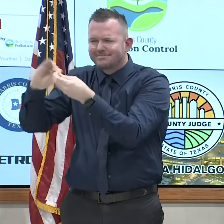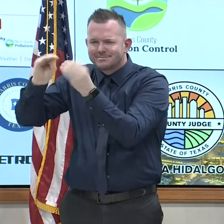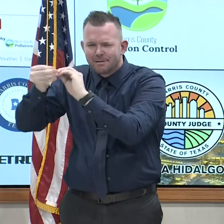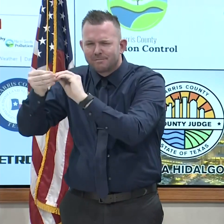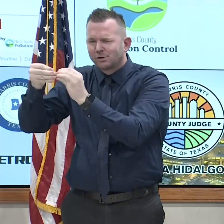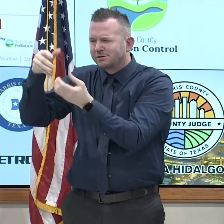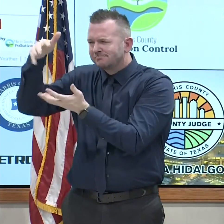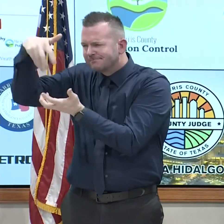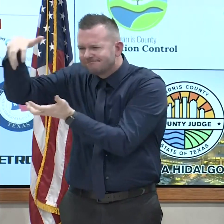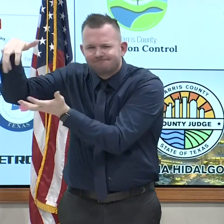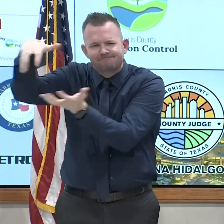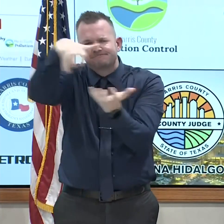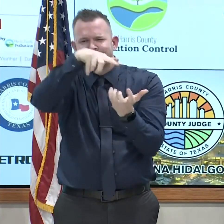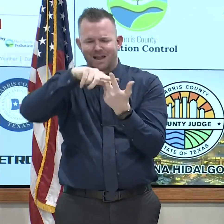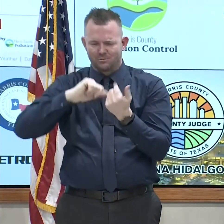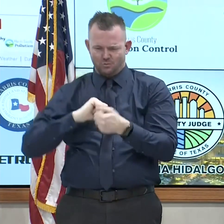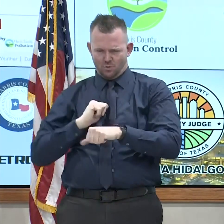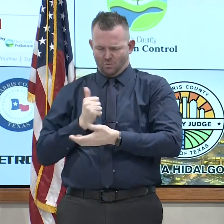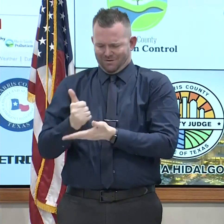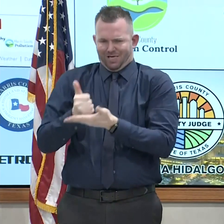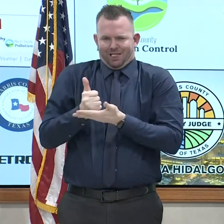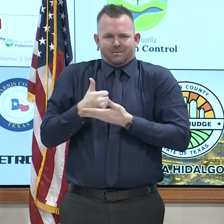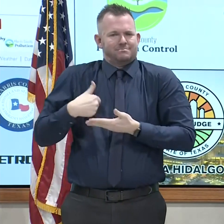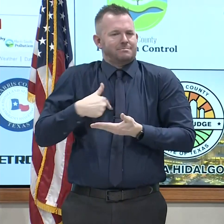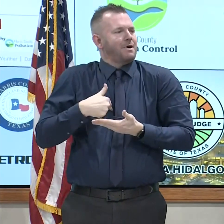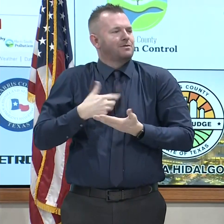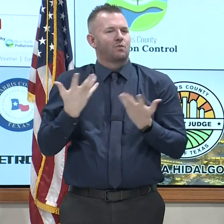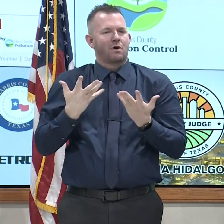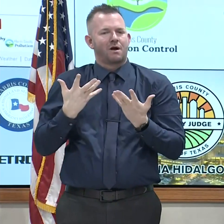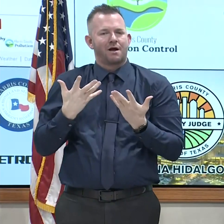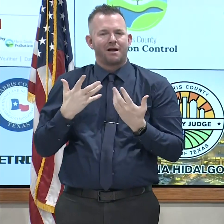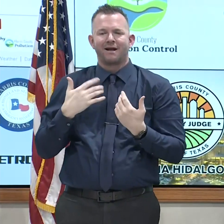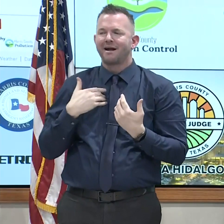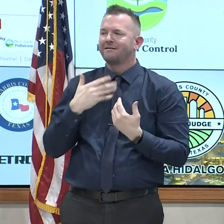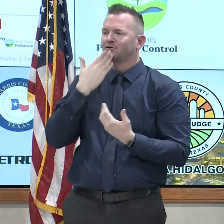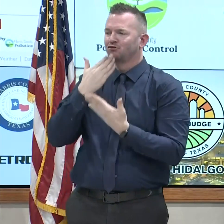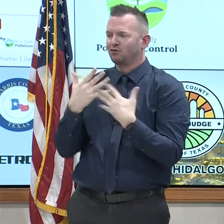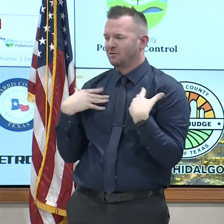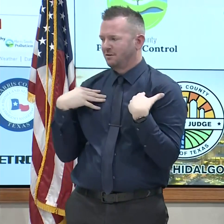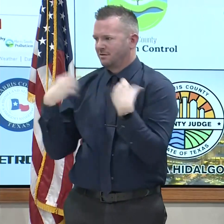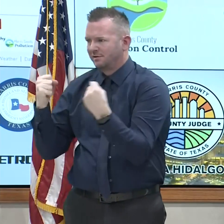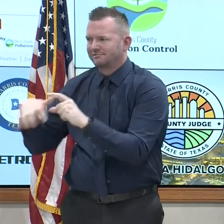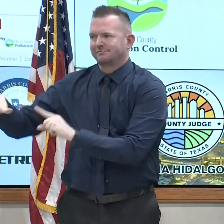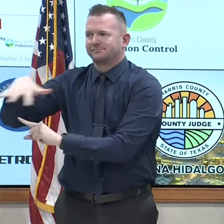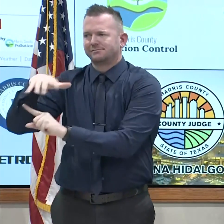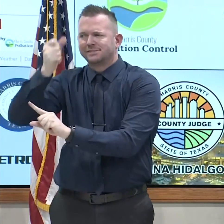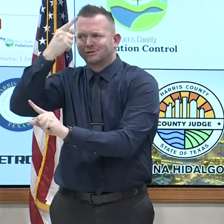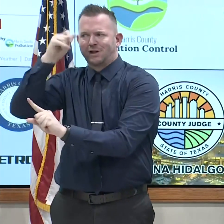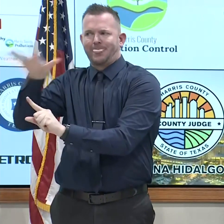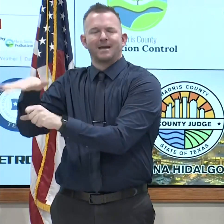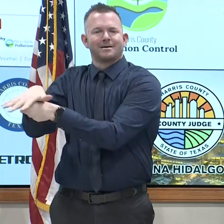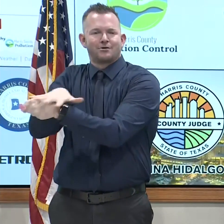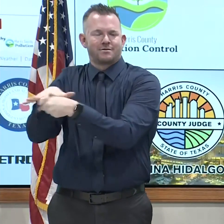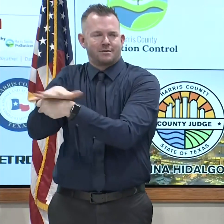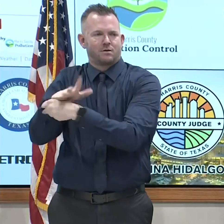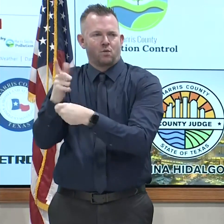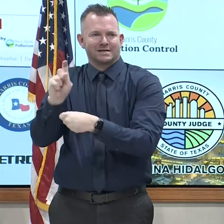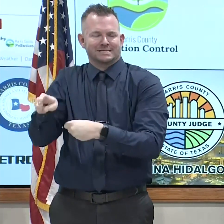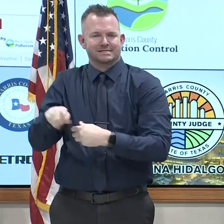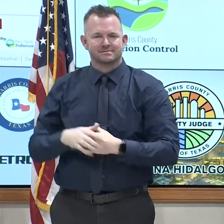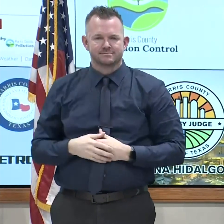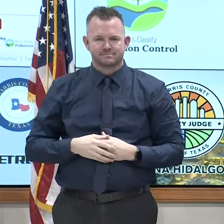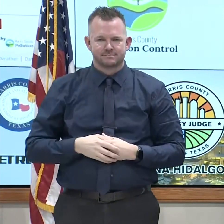and trust. And I'm excited about the Houston Advanced Research Center, or